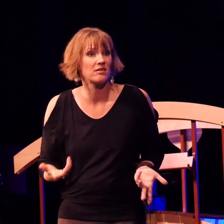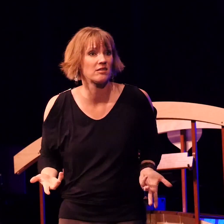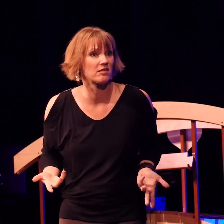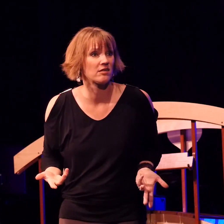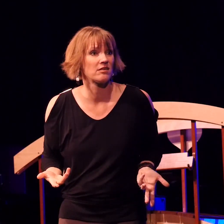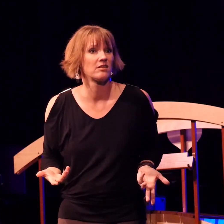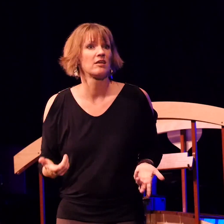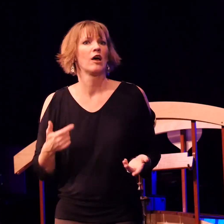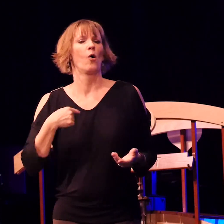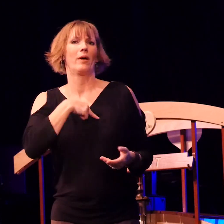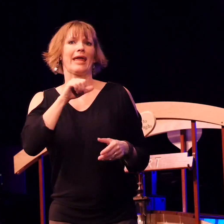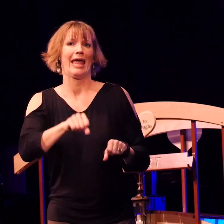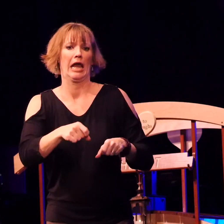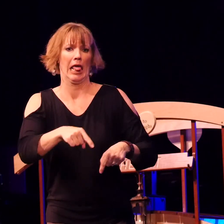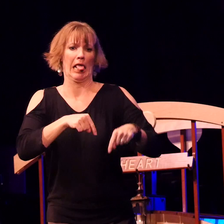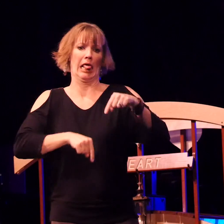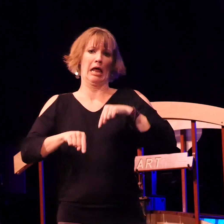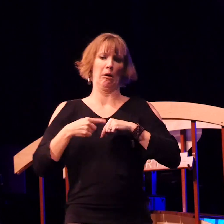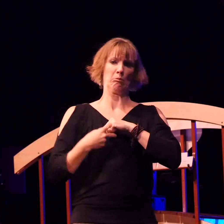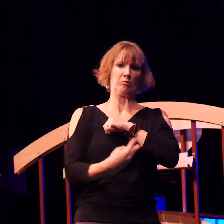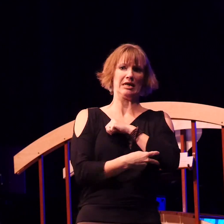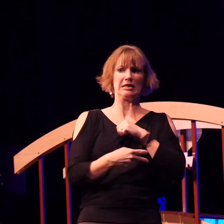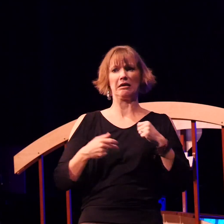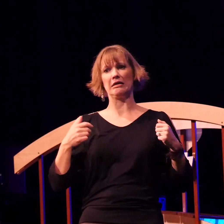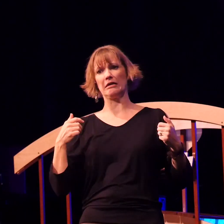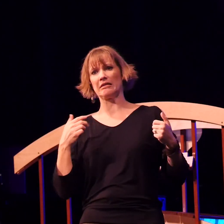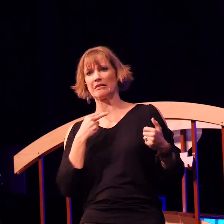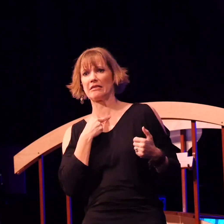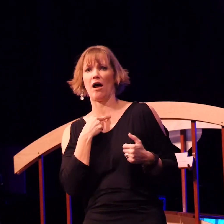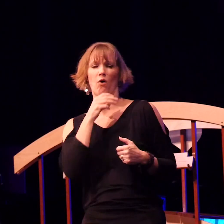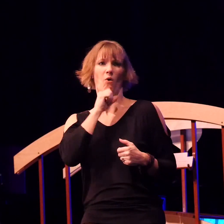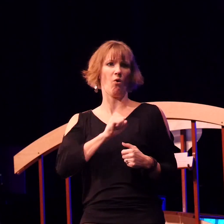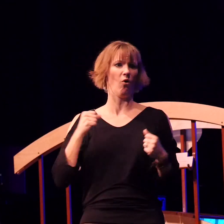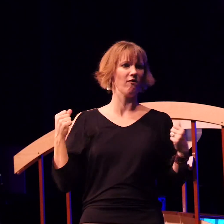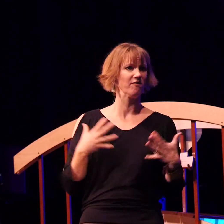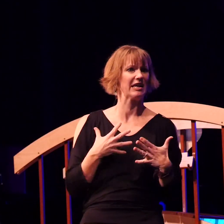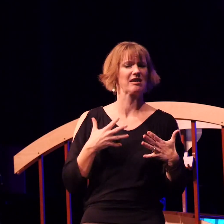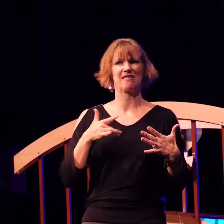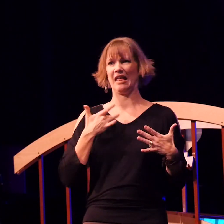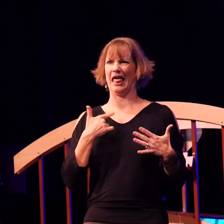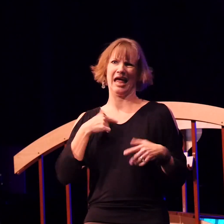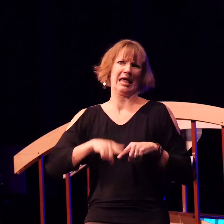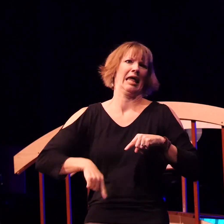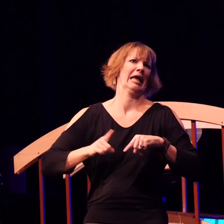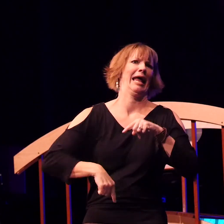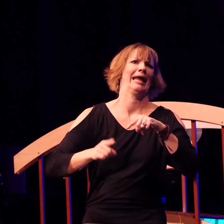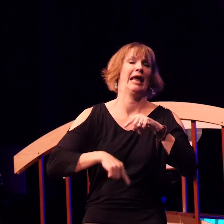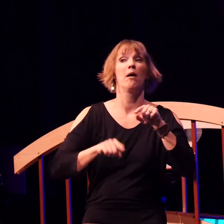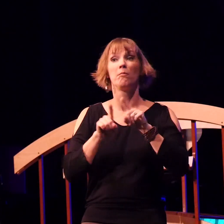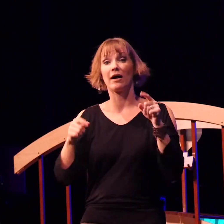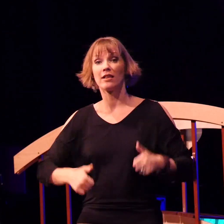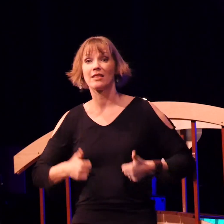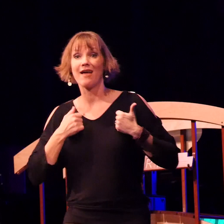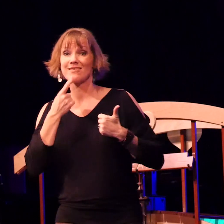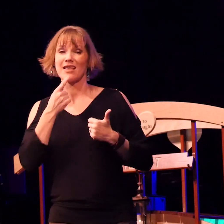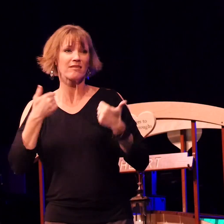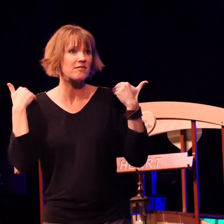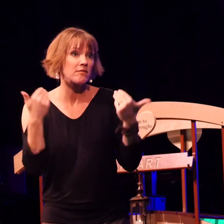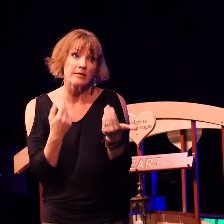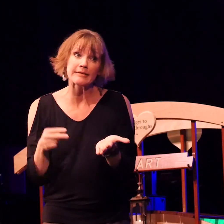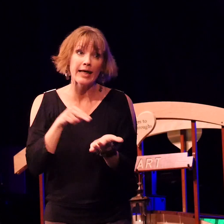backward on the bridge and we can get caught up in the old fears and feel like we're not up to it, and yet life says, get back in that